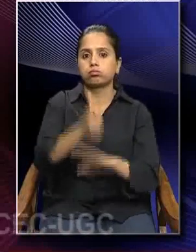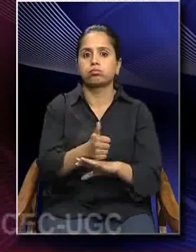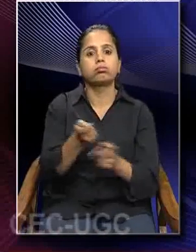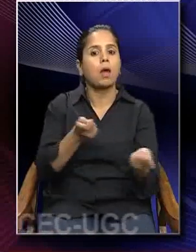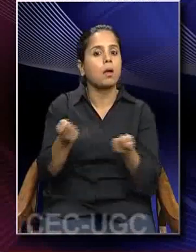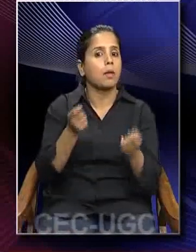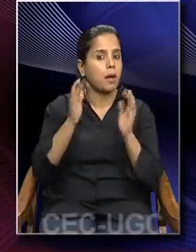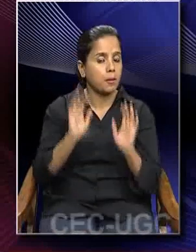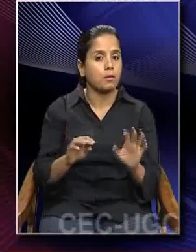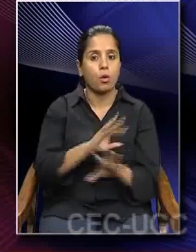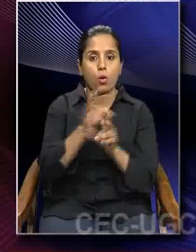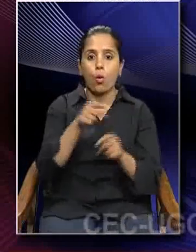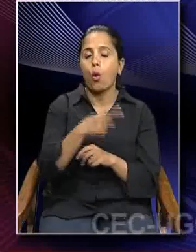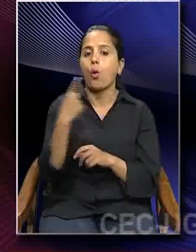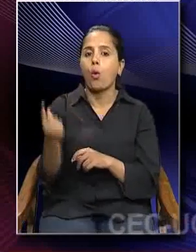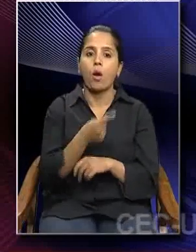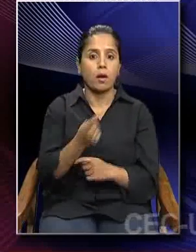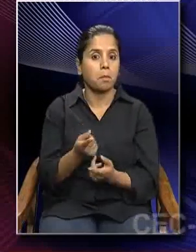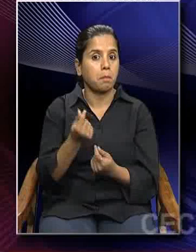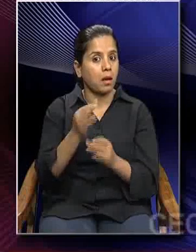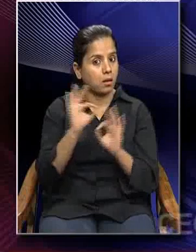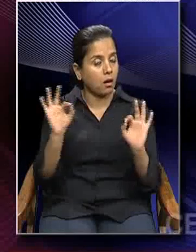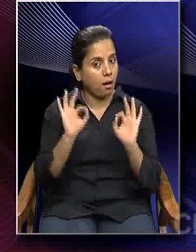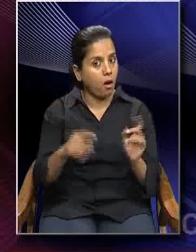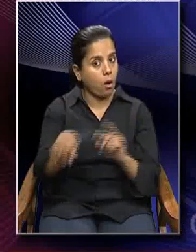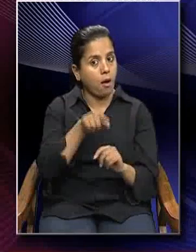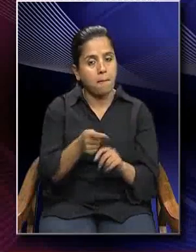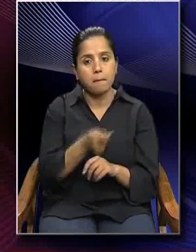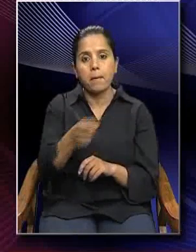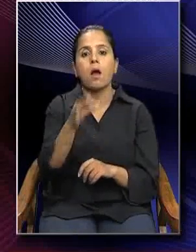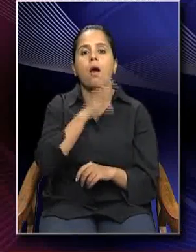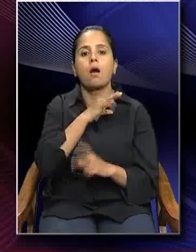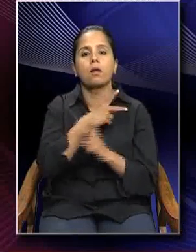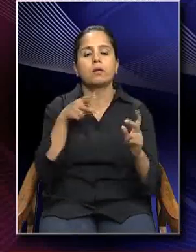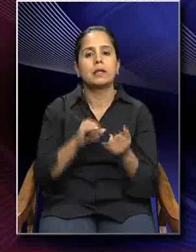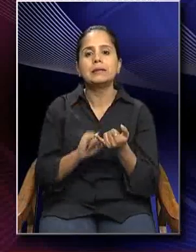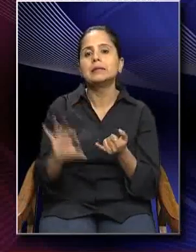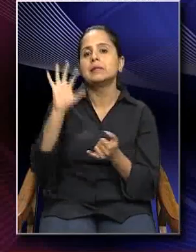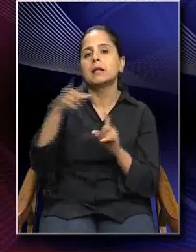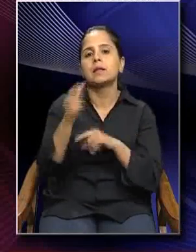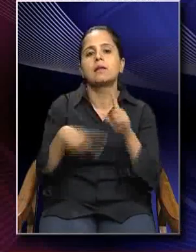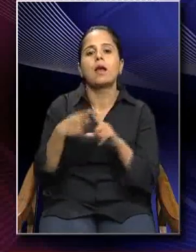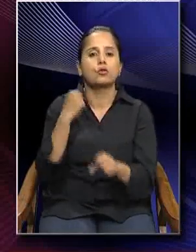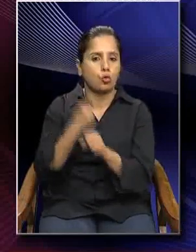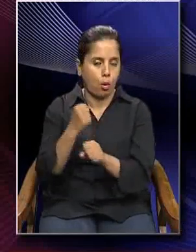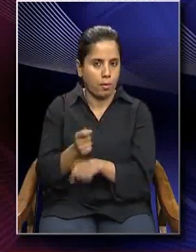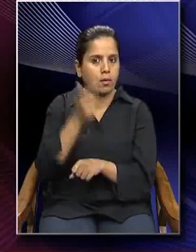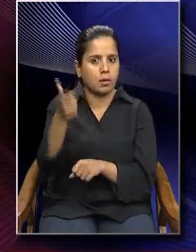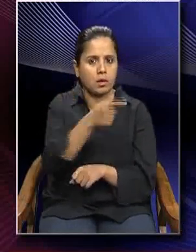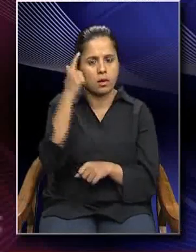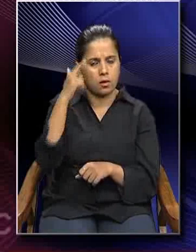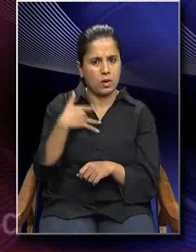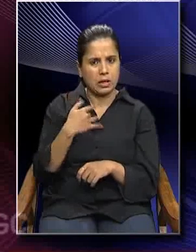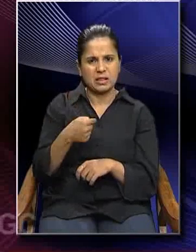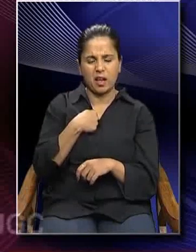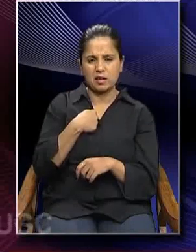establishments owned the wealth they earned after paying the state tax. A sense of moral